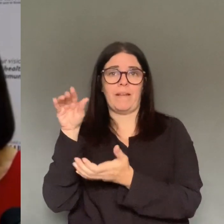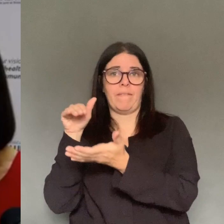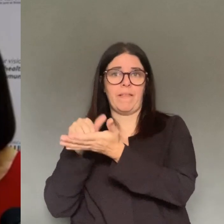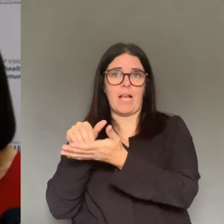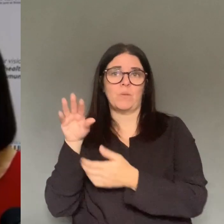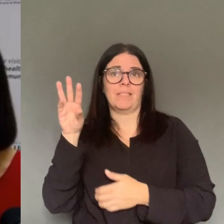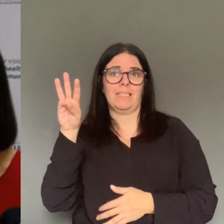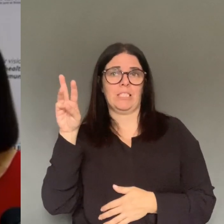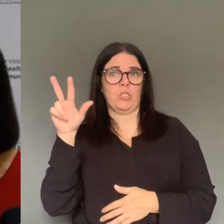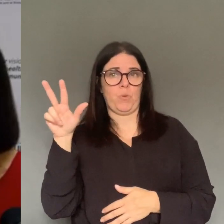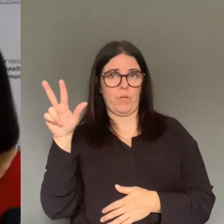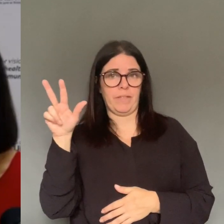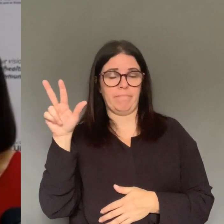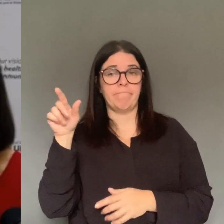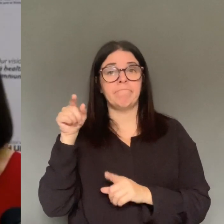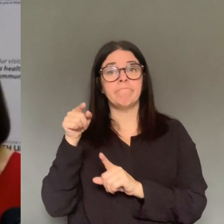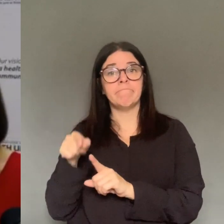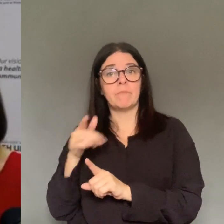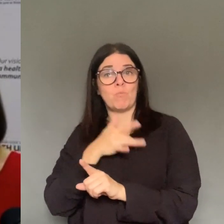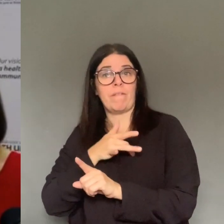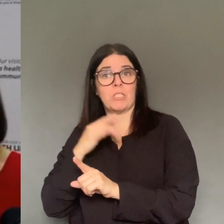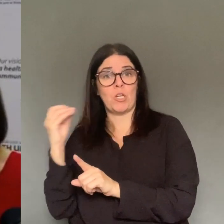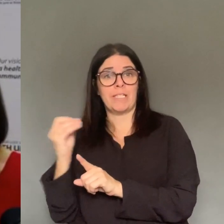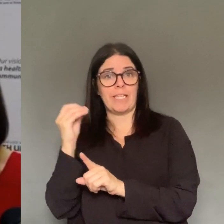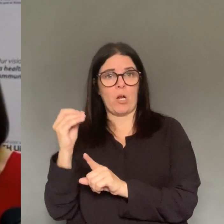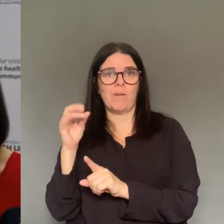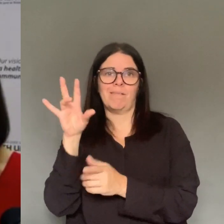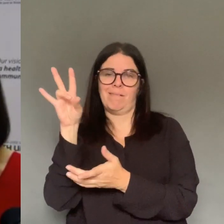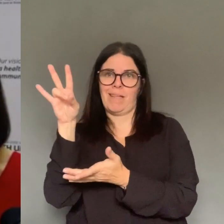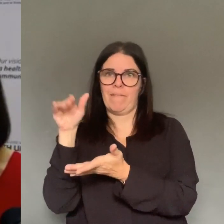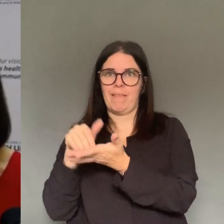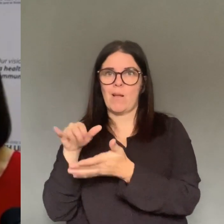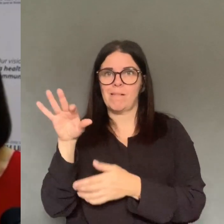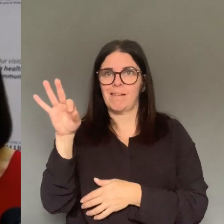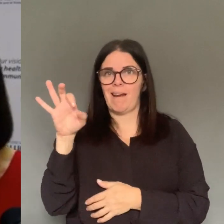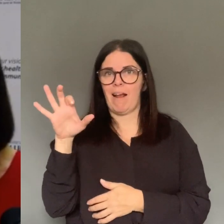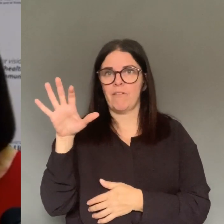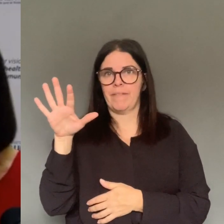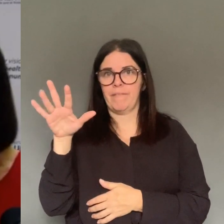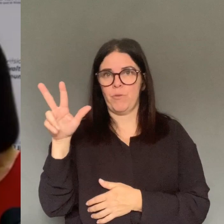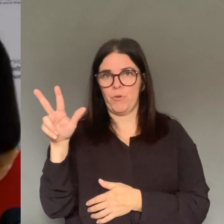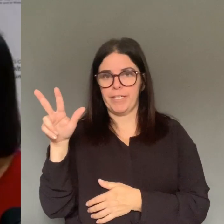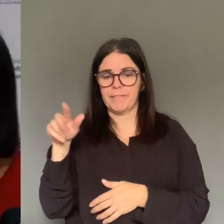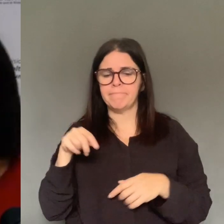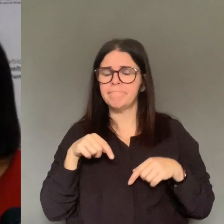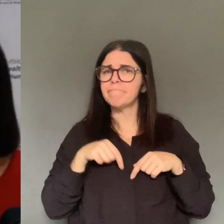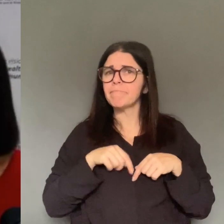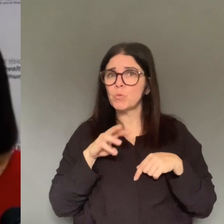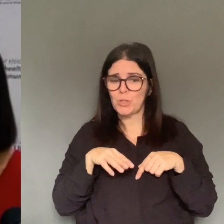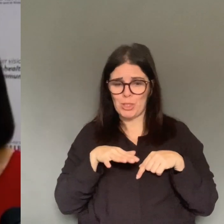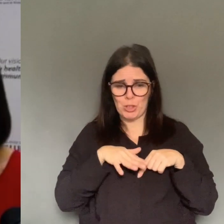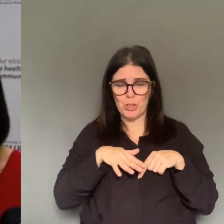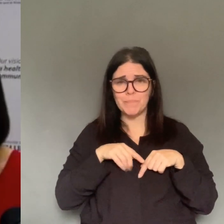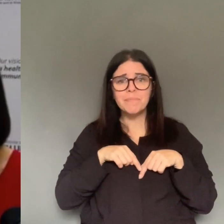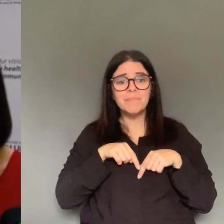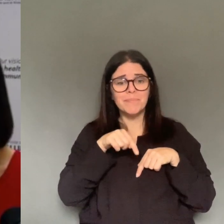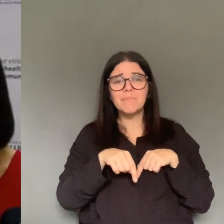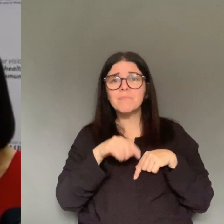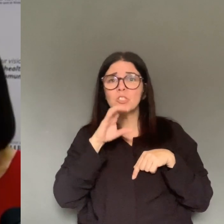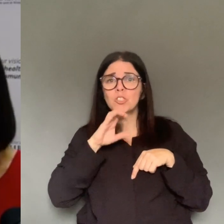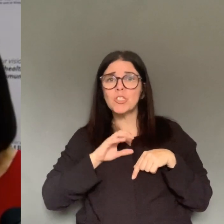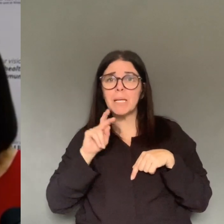Ontario. Chatham-Kent has 25 cases and Sarnia-Lambton has reported 119